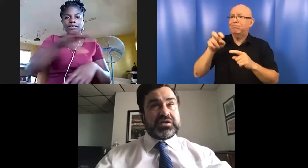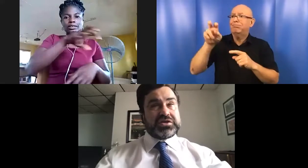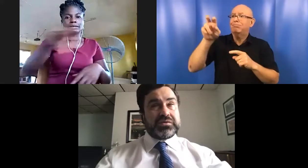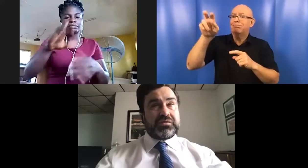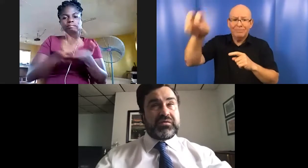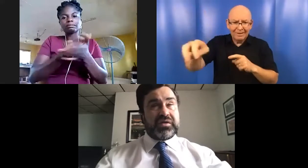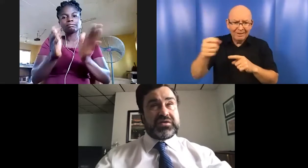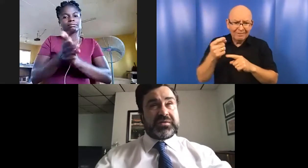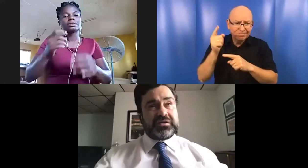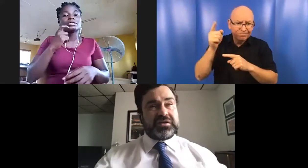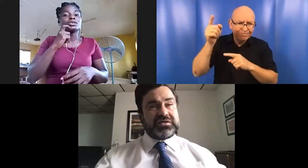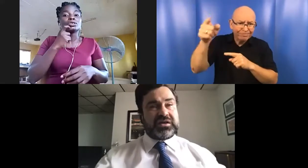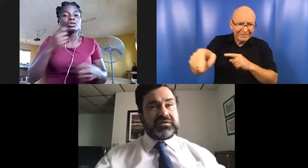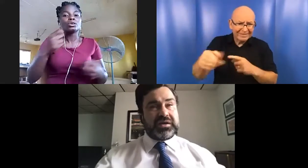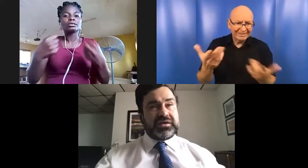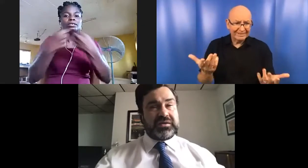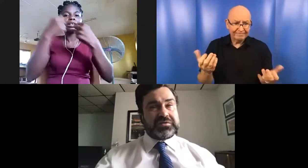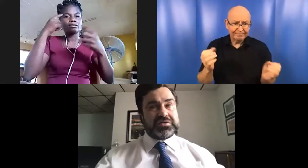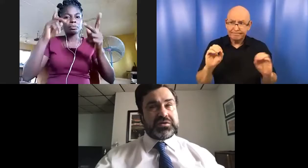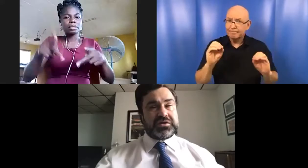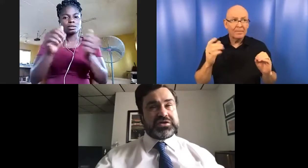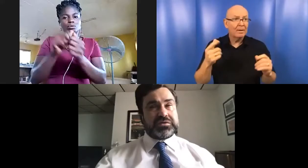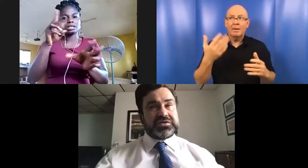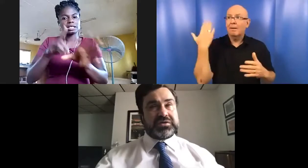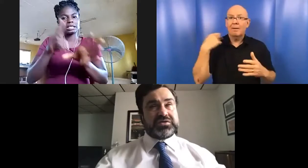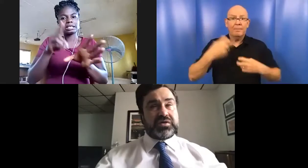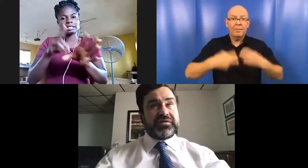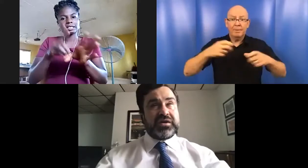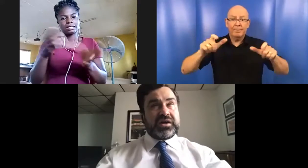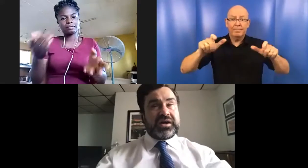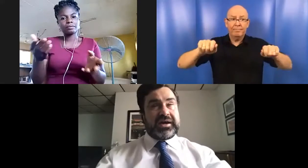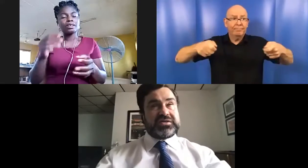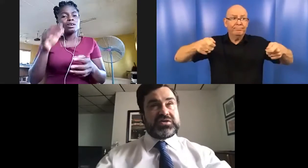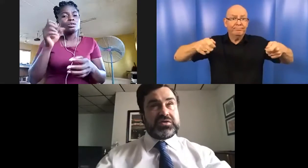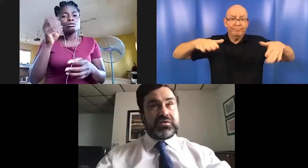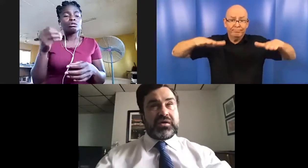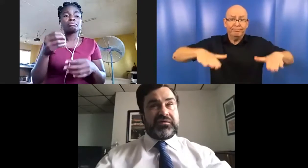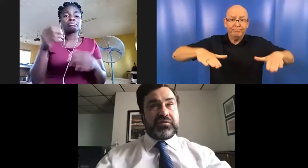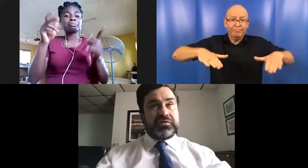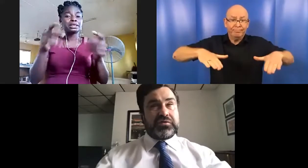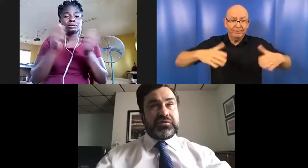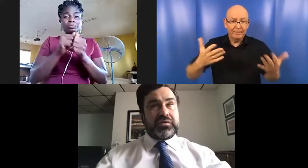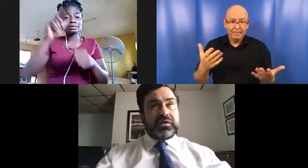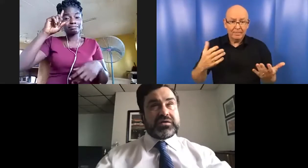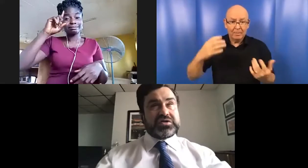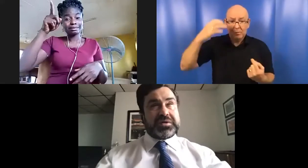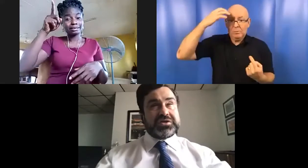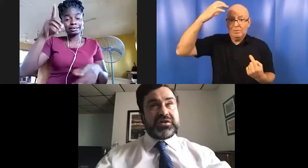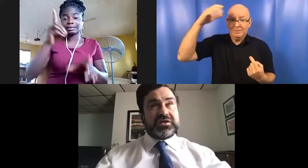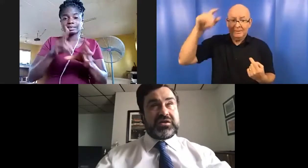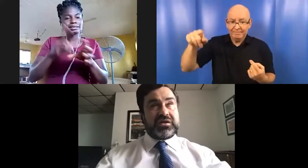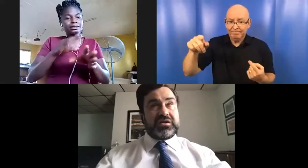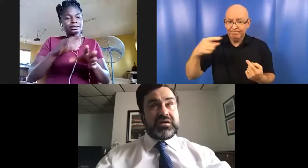with with disabilities, and mainly persons with intellectual disabilities, to have access to food and water, especially